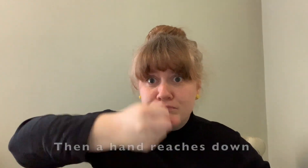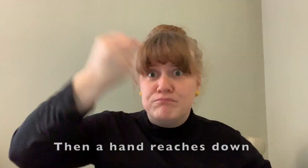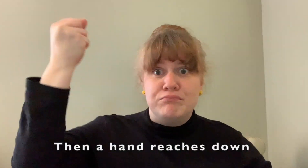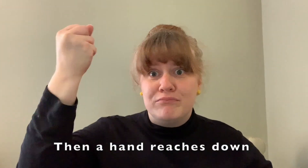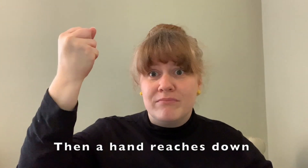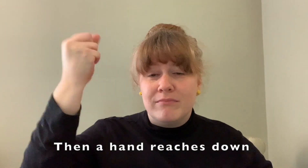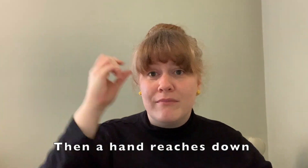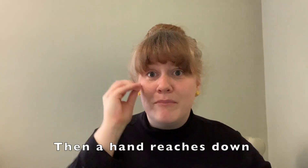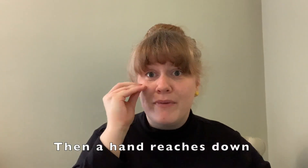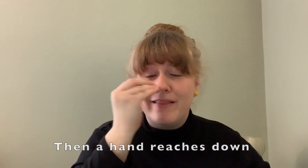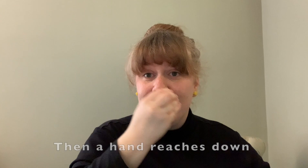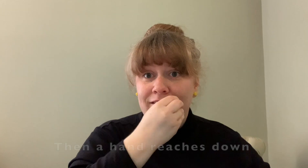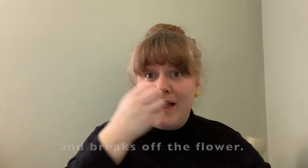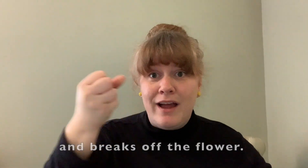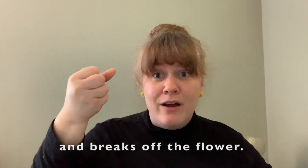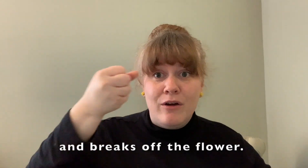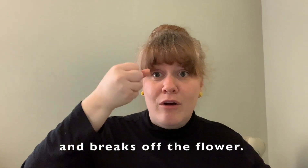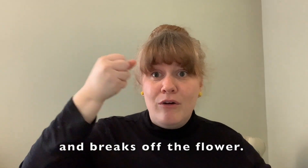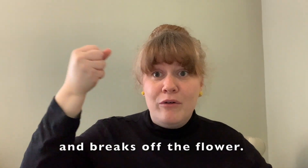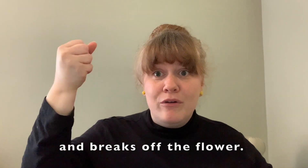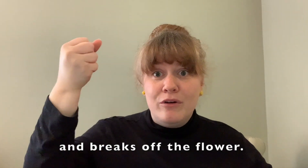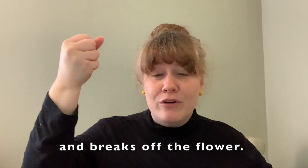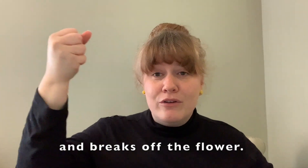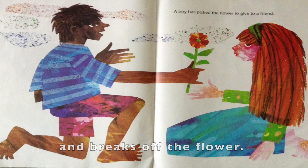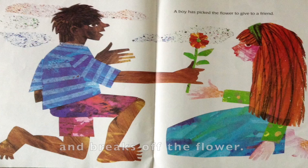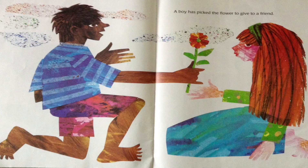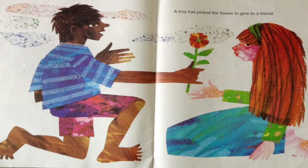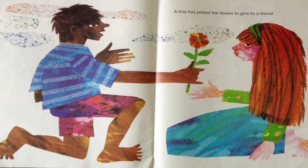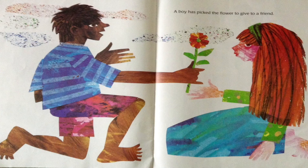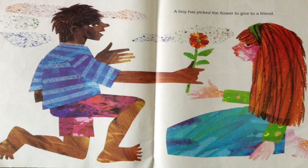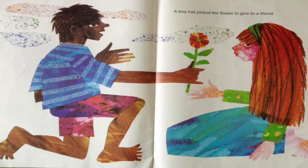Then a hand reaches down and breaks off the flower.